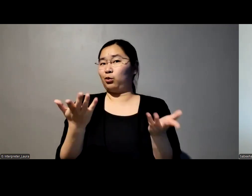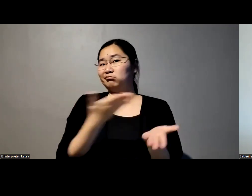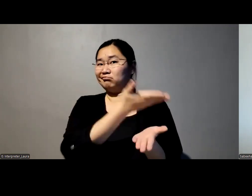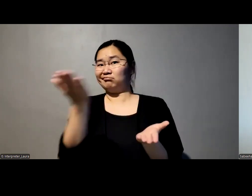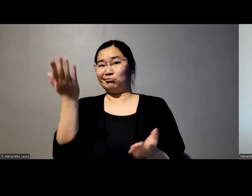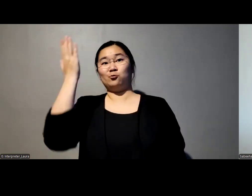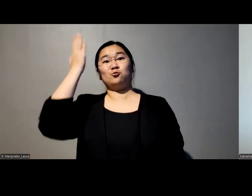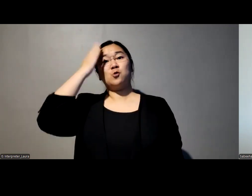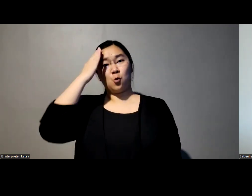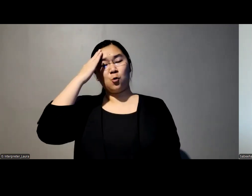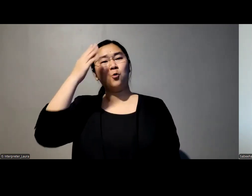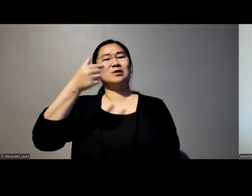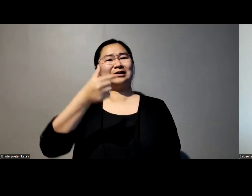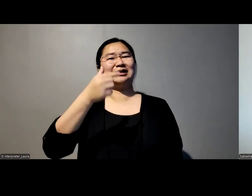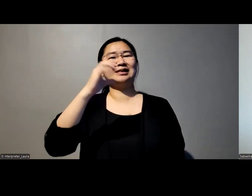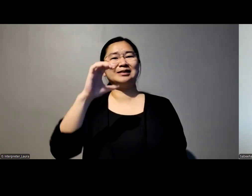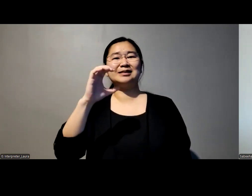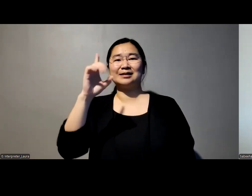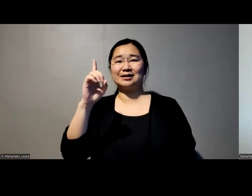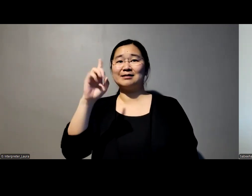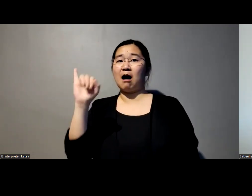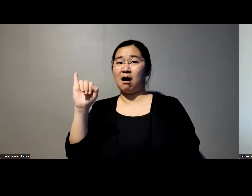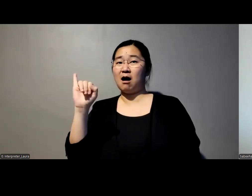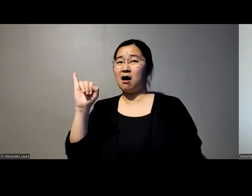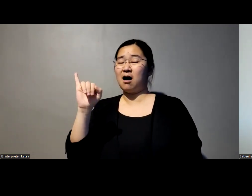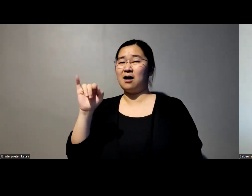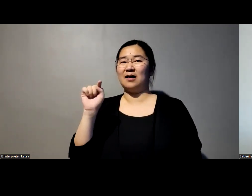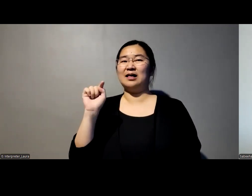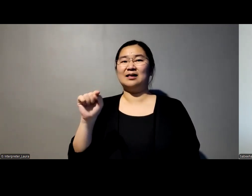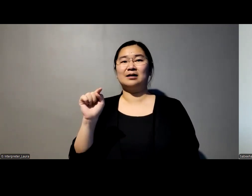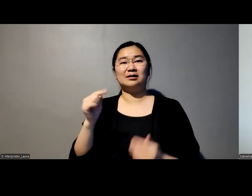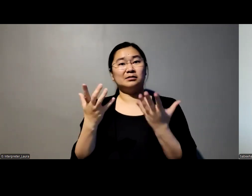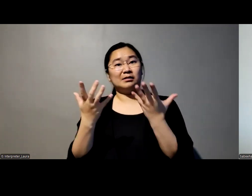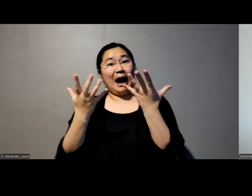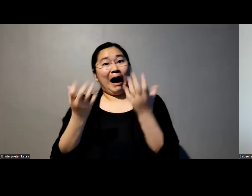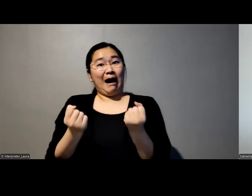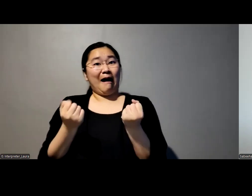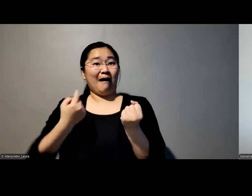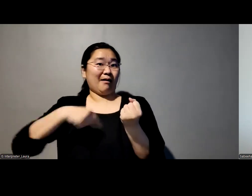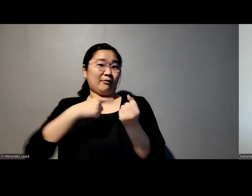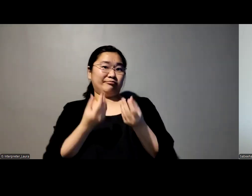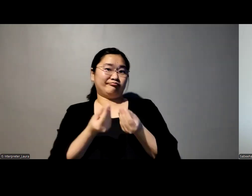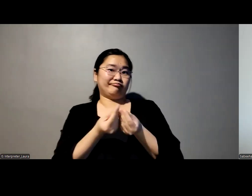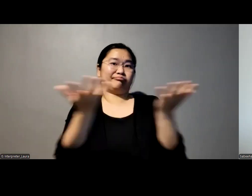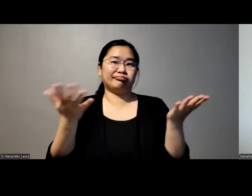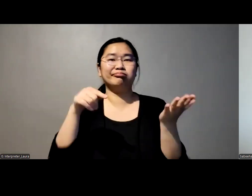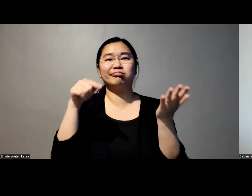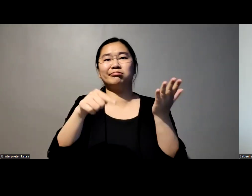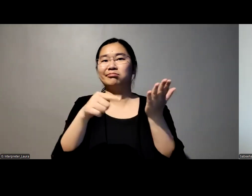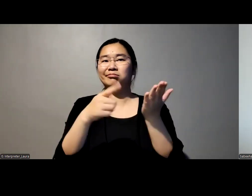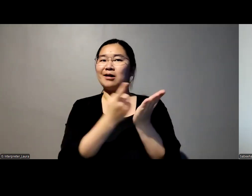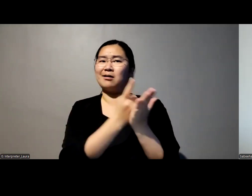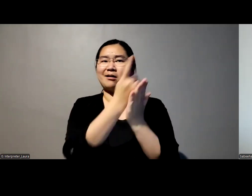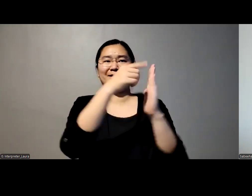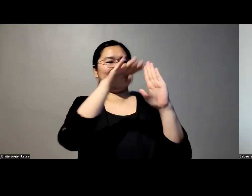been organizing these webinars for the past year and a half. And they are all available